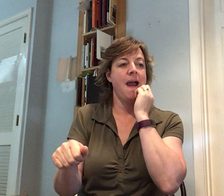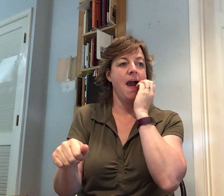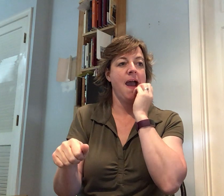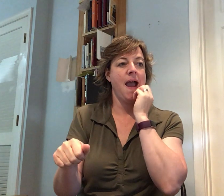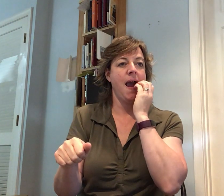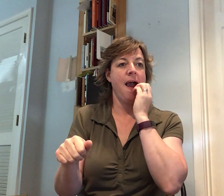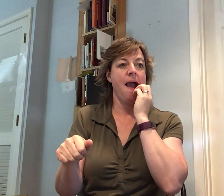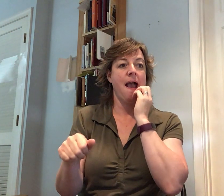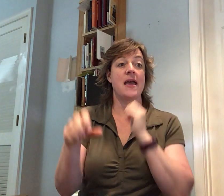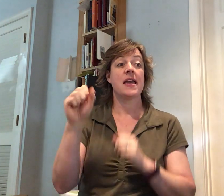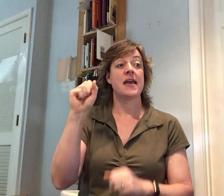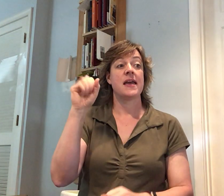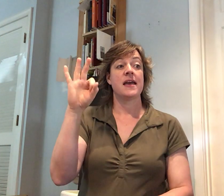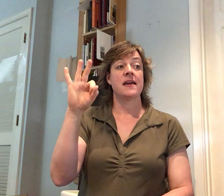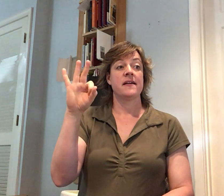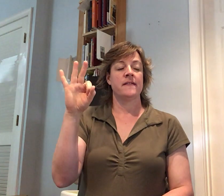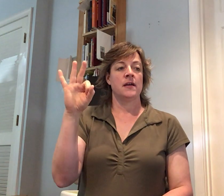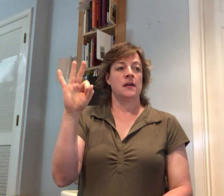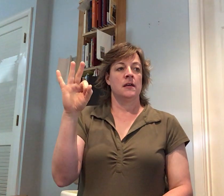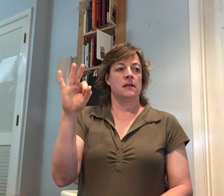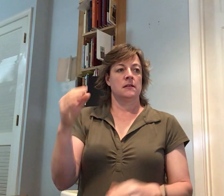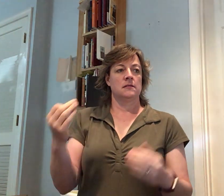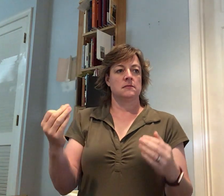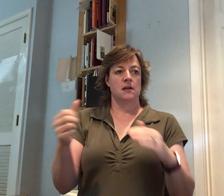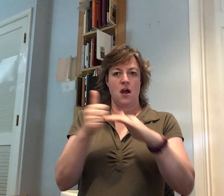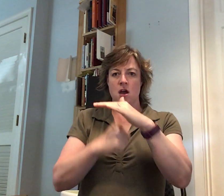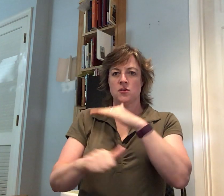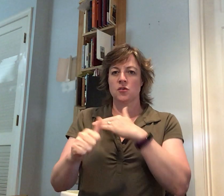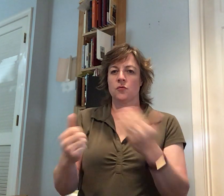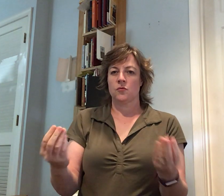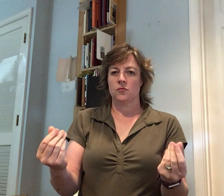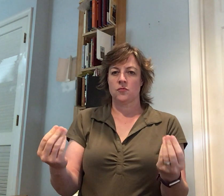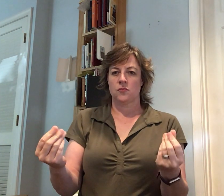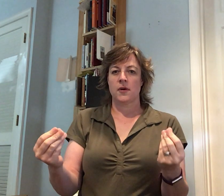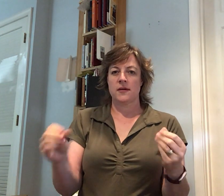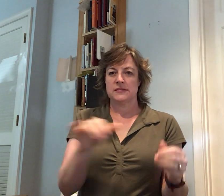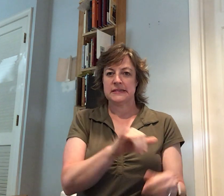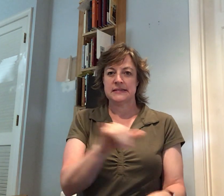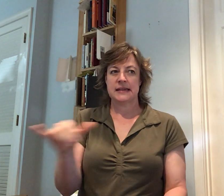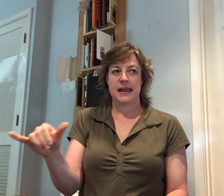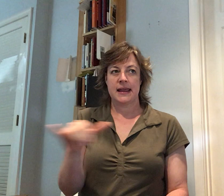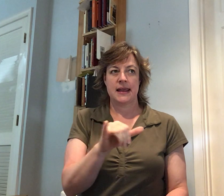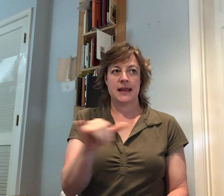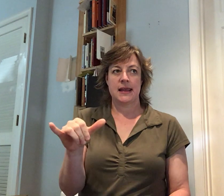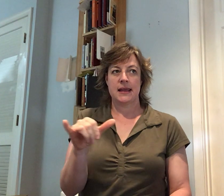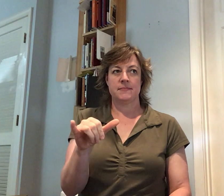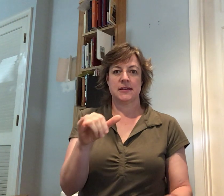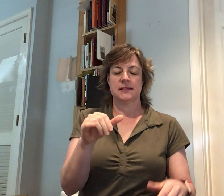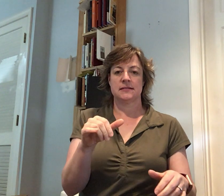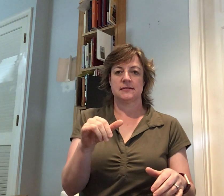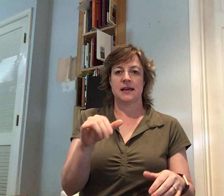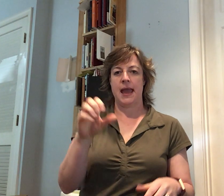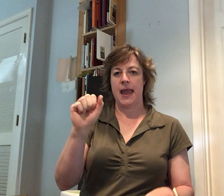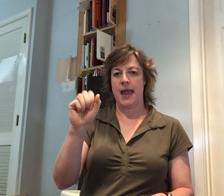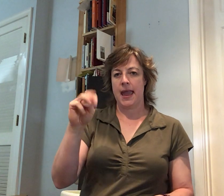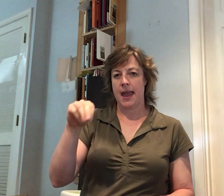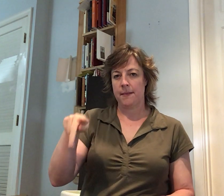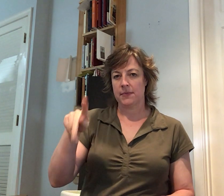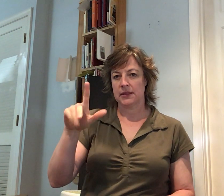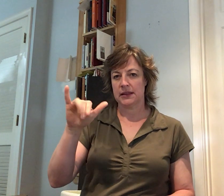underground conditions, amplitude and damage increase together. There has just been an earthquake. The red house